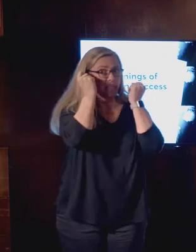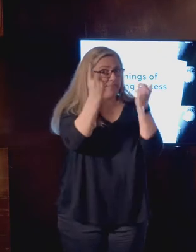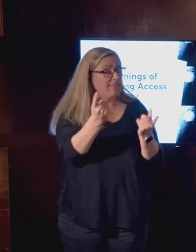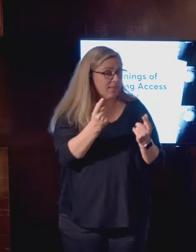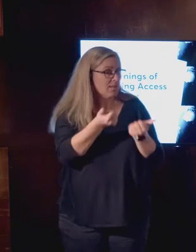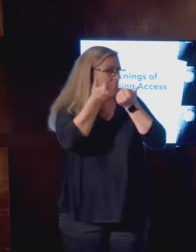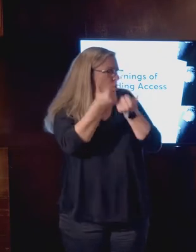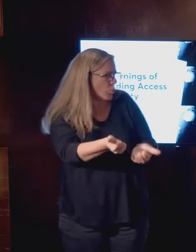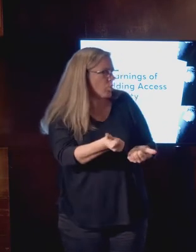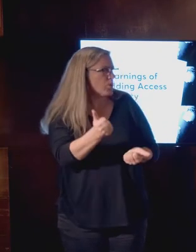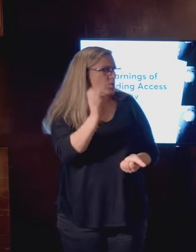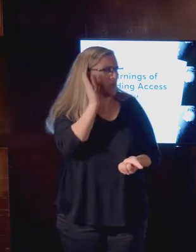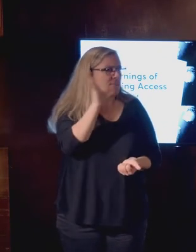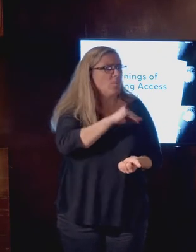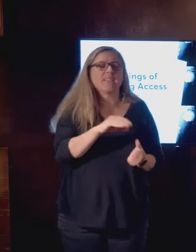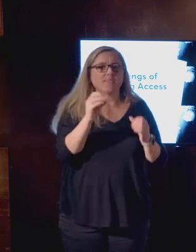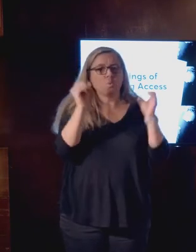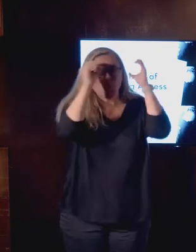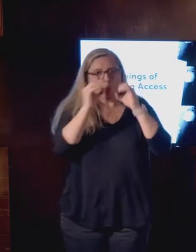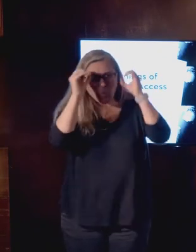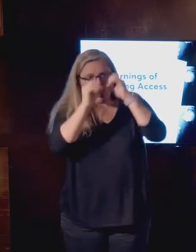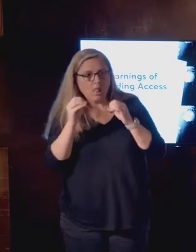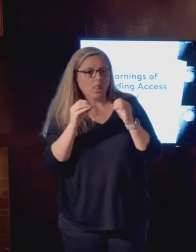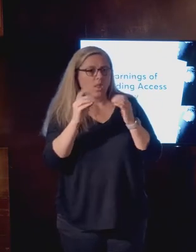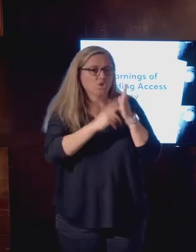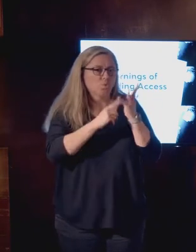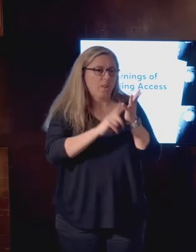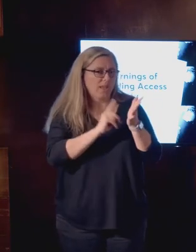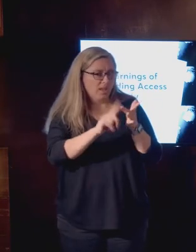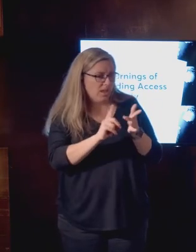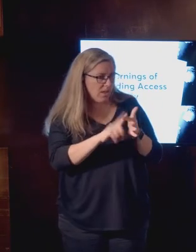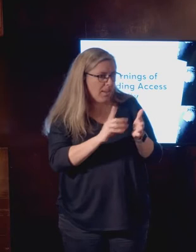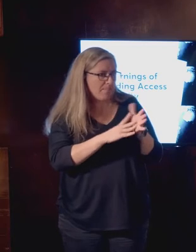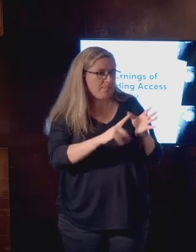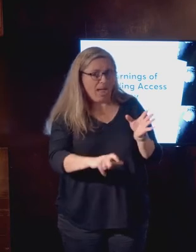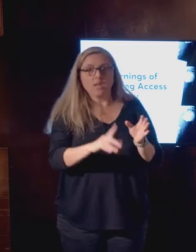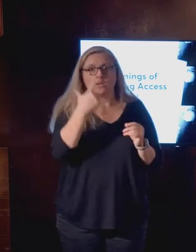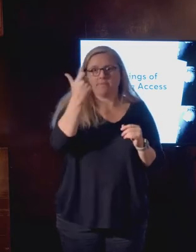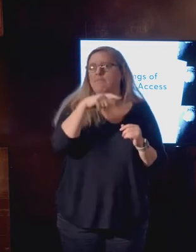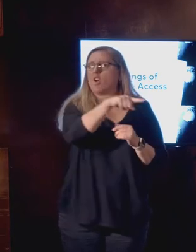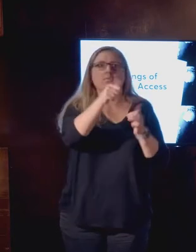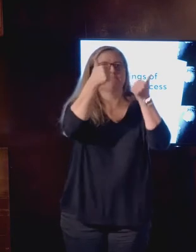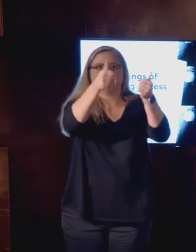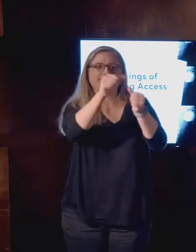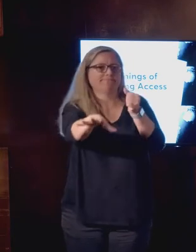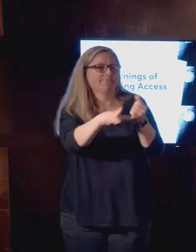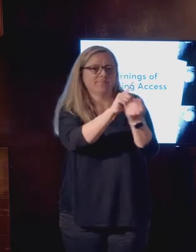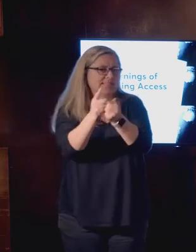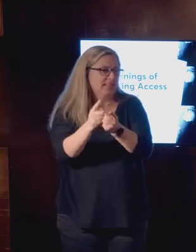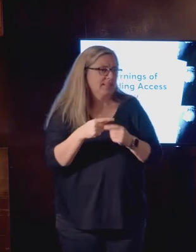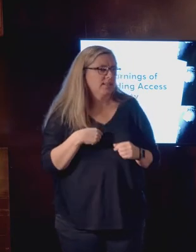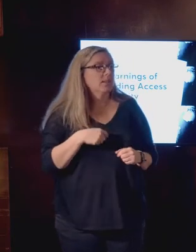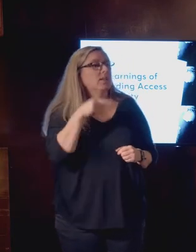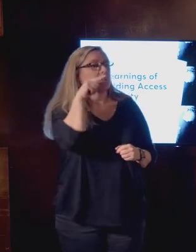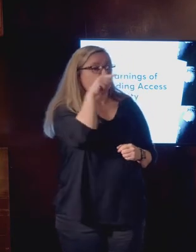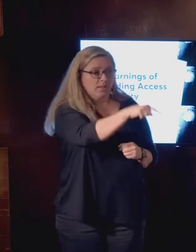Julie. If you Google Julie Mack or Uni of Melbourne, you can find some really great stuff that she's done. But I thought that quote was, or that excerpt from